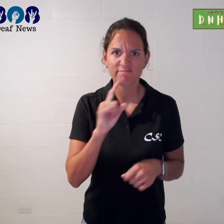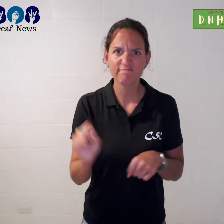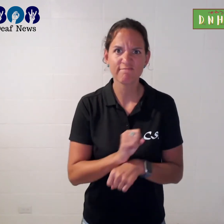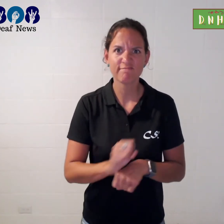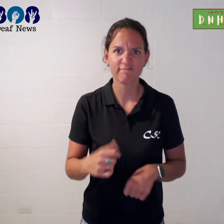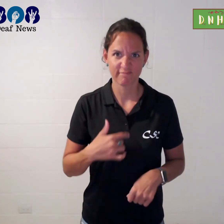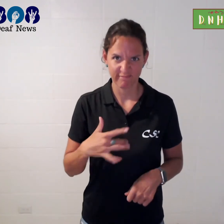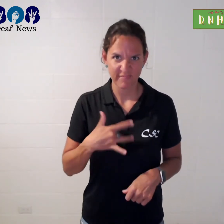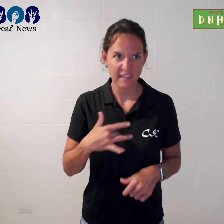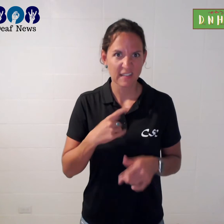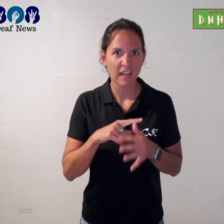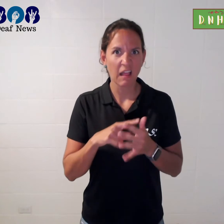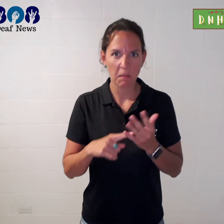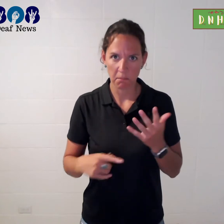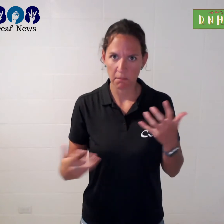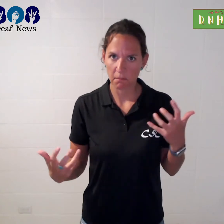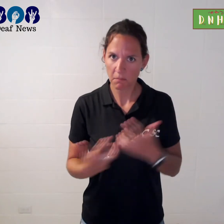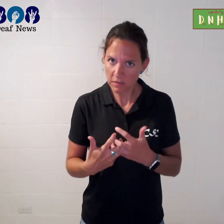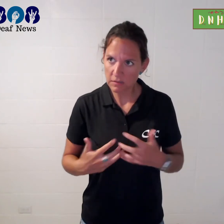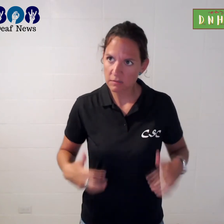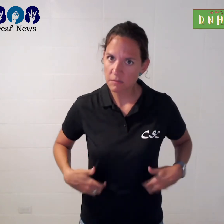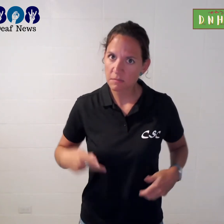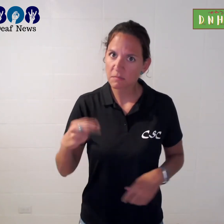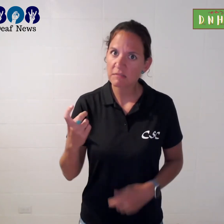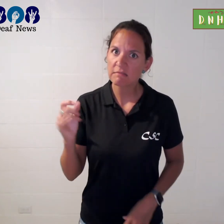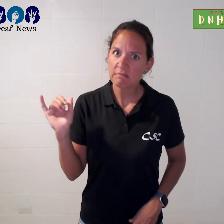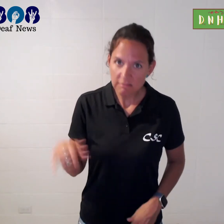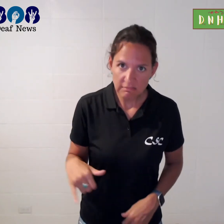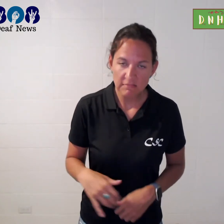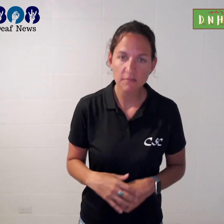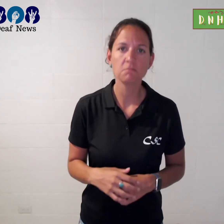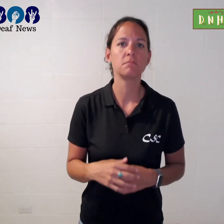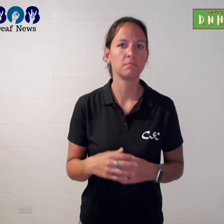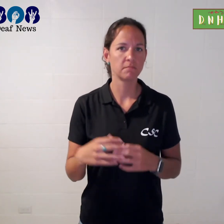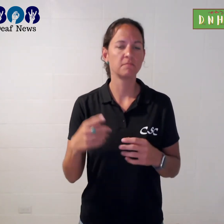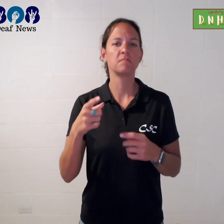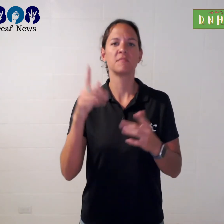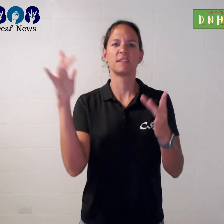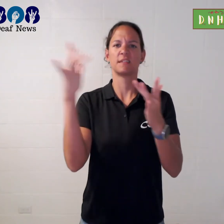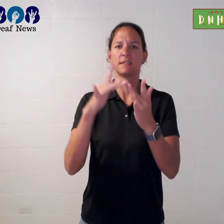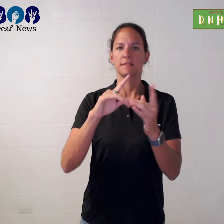Next question. So what do I do if I get symptoms?